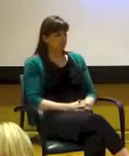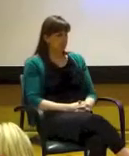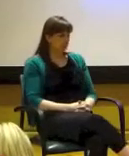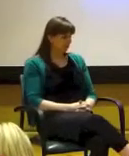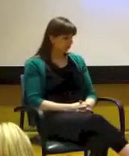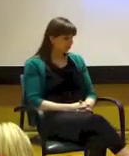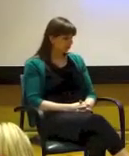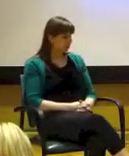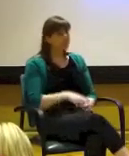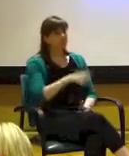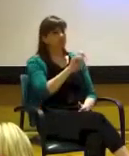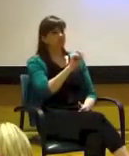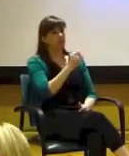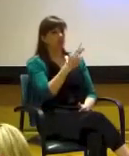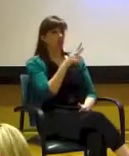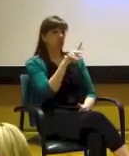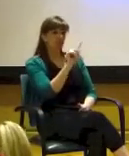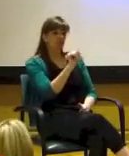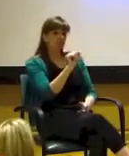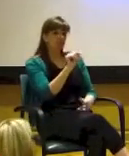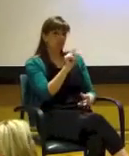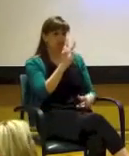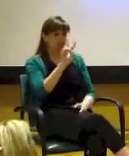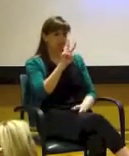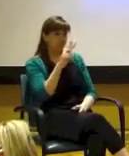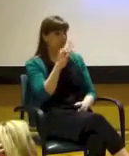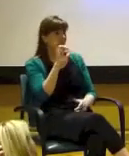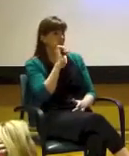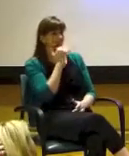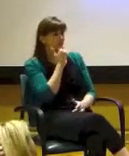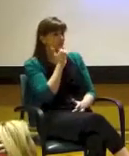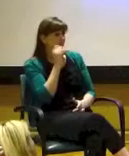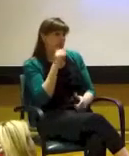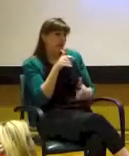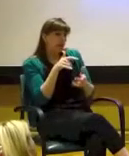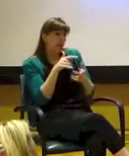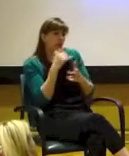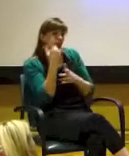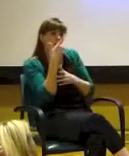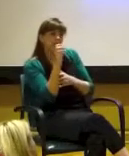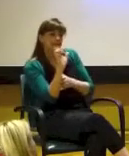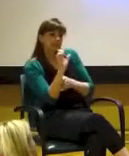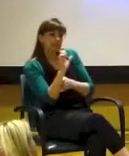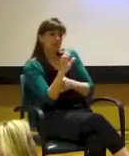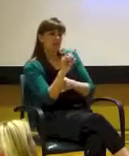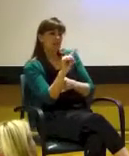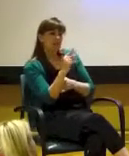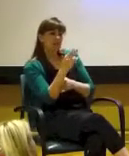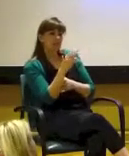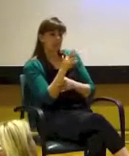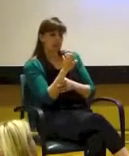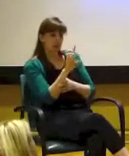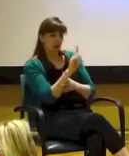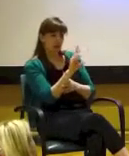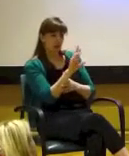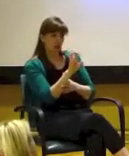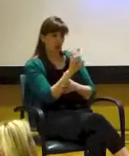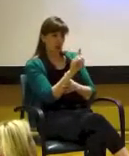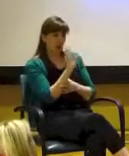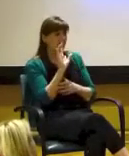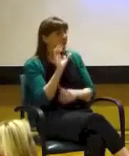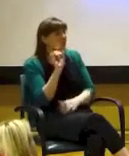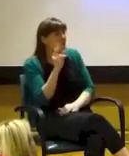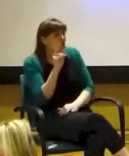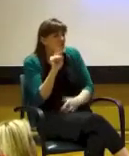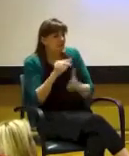And shunt malfunction is one of those things that can mimic a tethered cord. Shunt malfunction can mimic